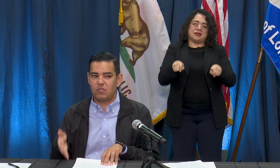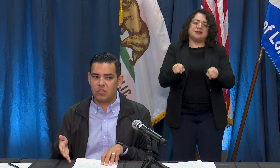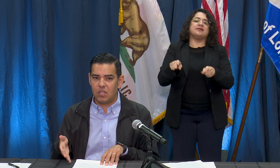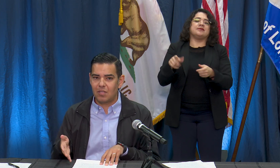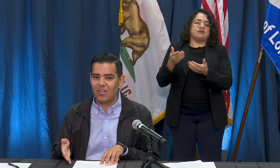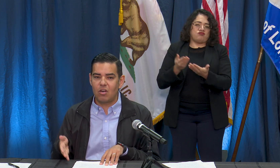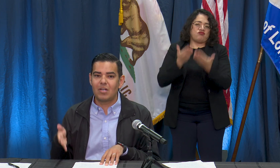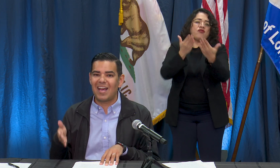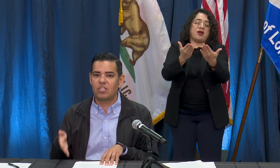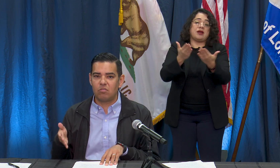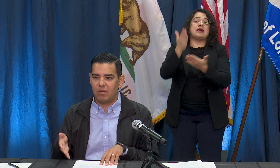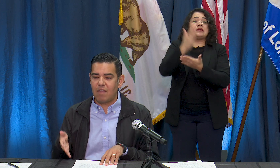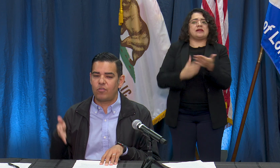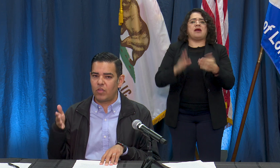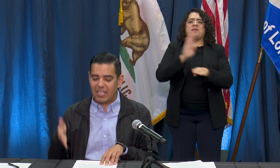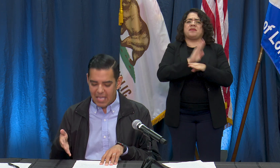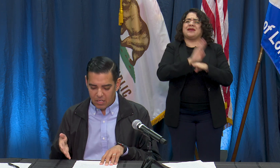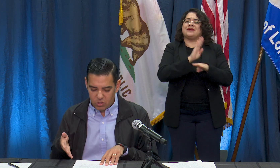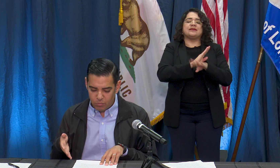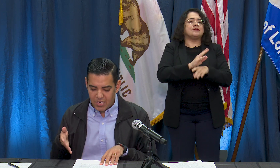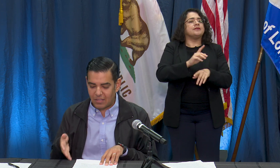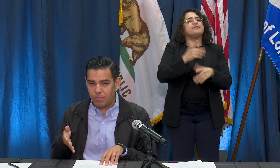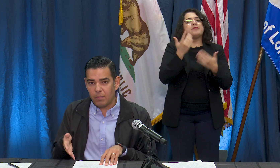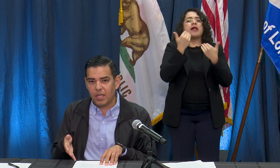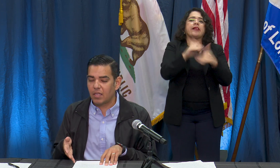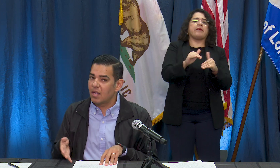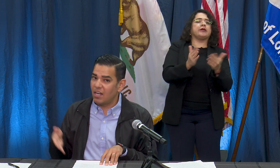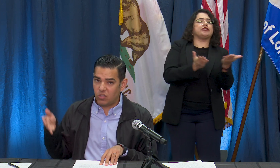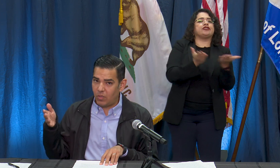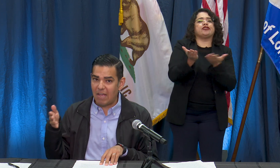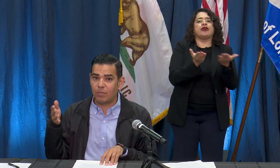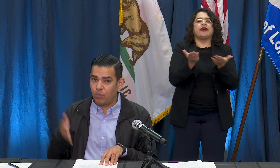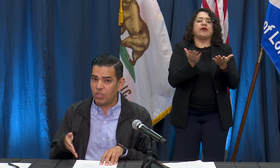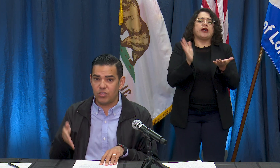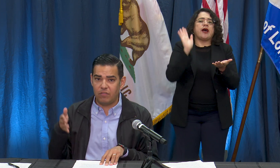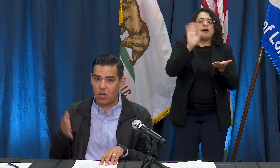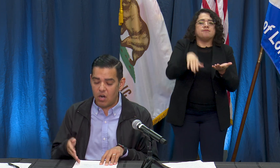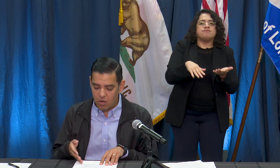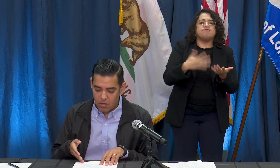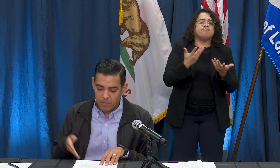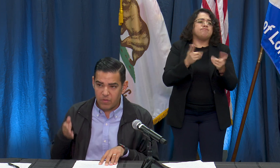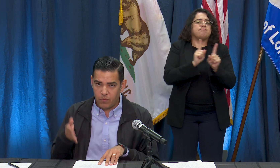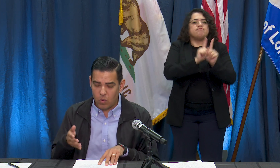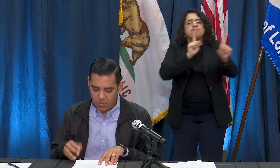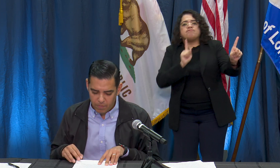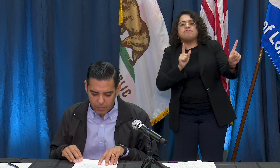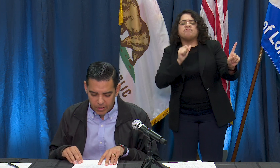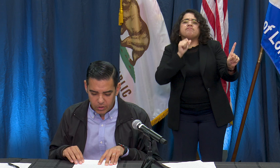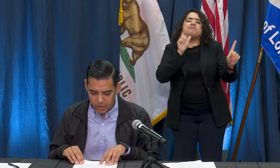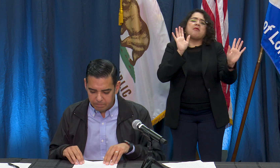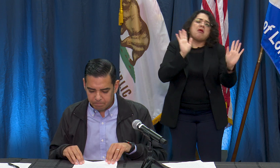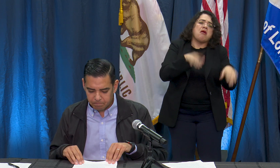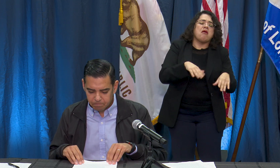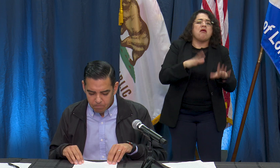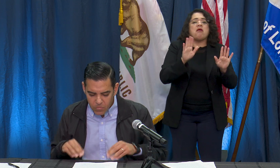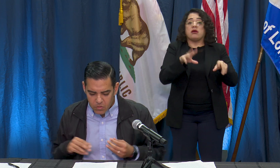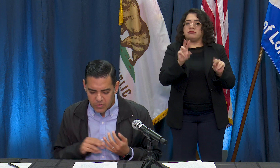some businesses that are not doing everything they can to protect the public, and so we have to push even harder for the public